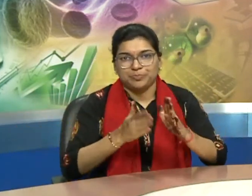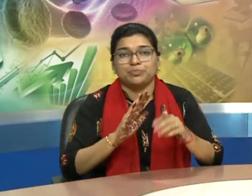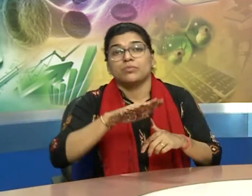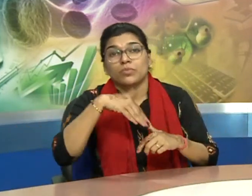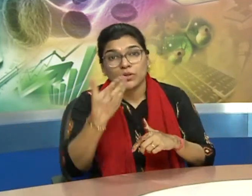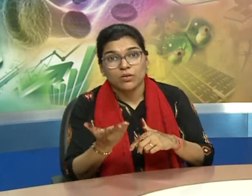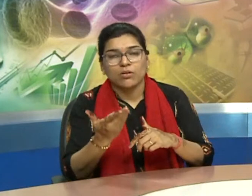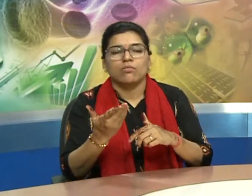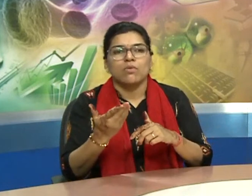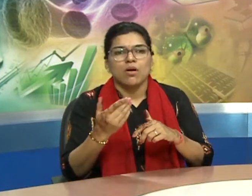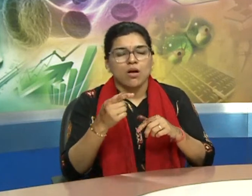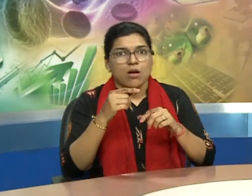newsletters,